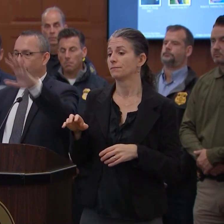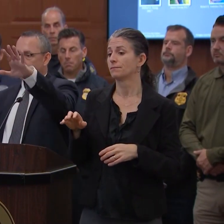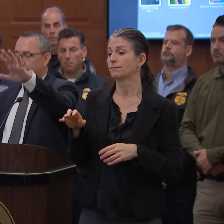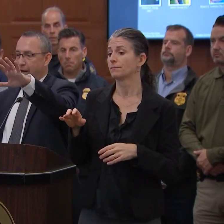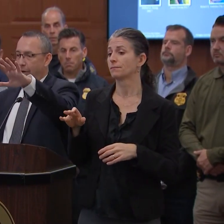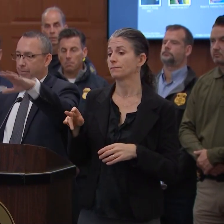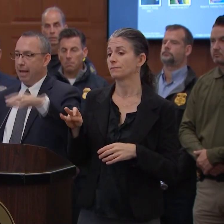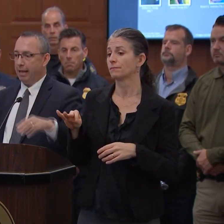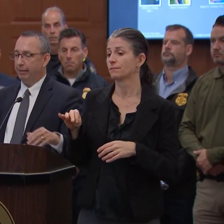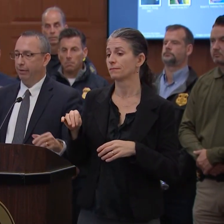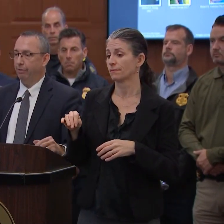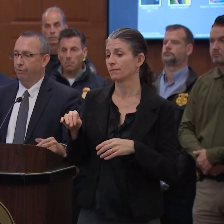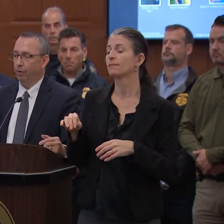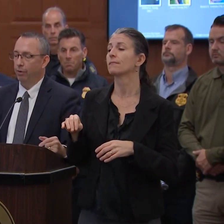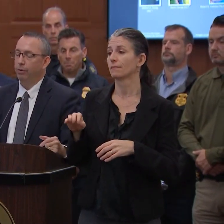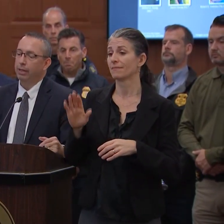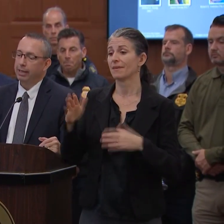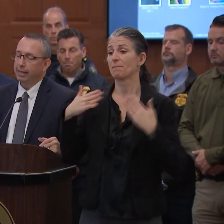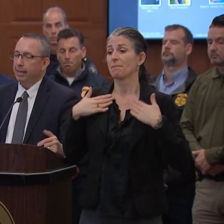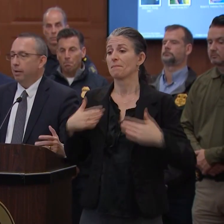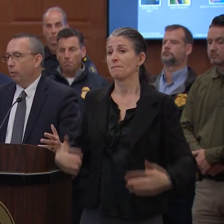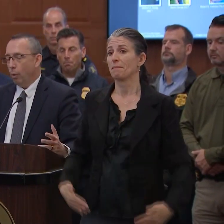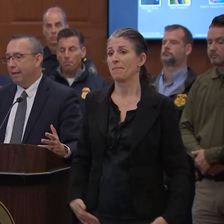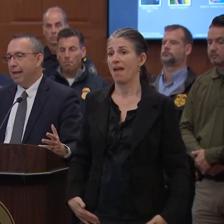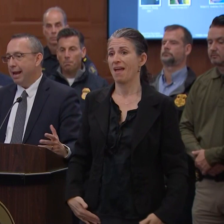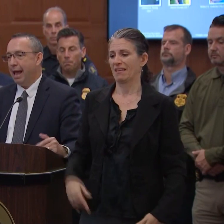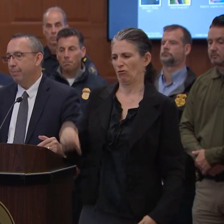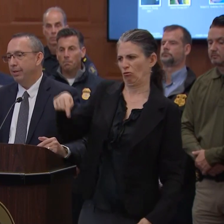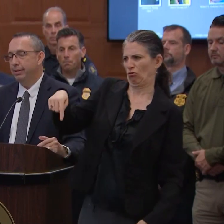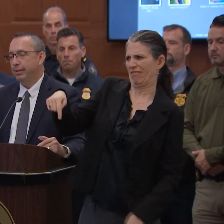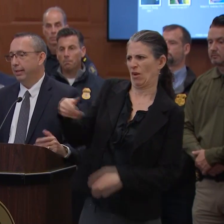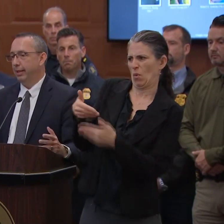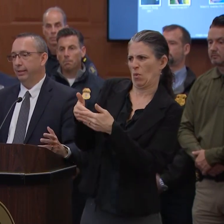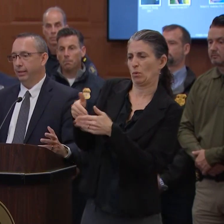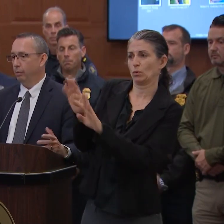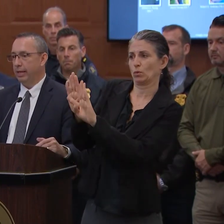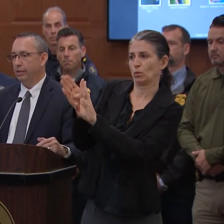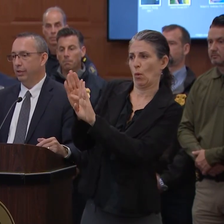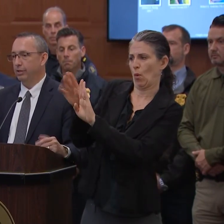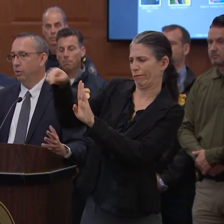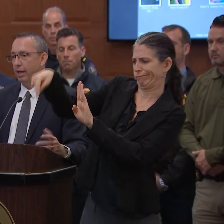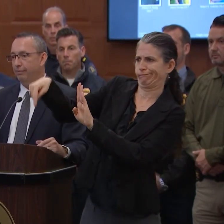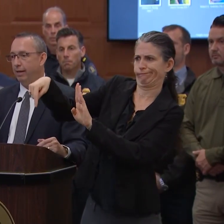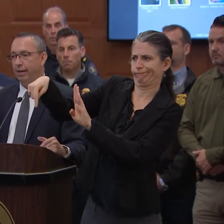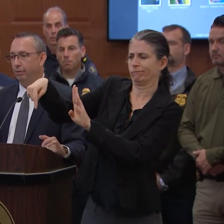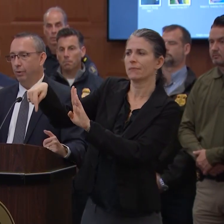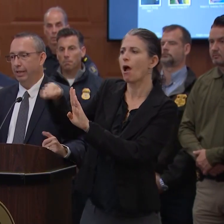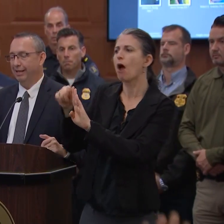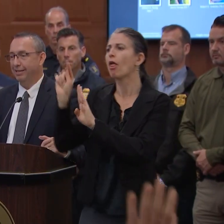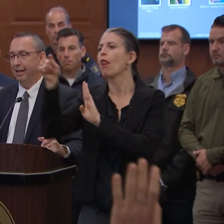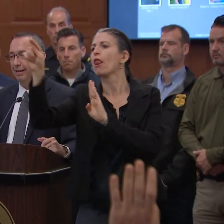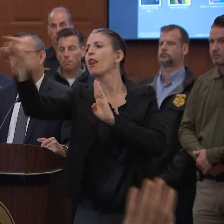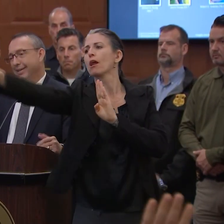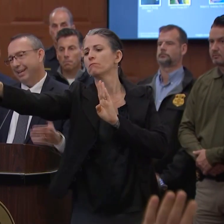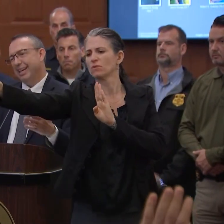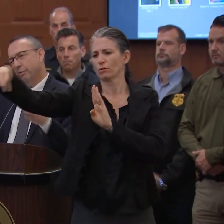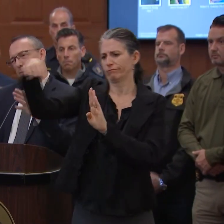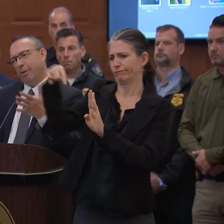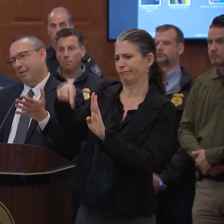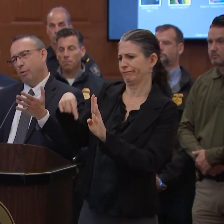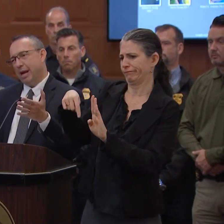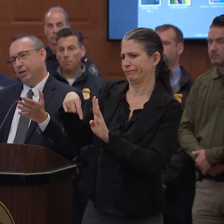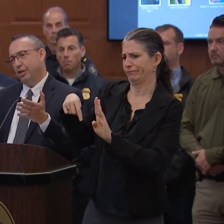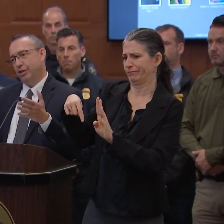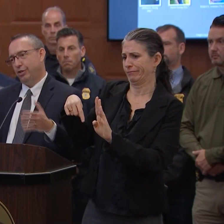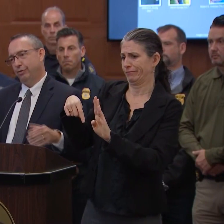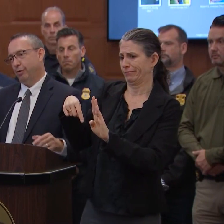so he wasn't buried back further. When that happened, when he took his own life, I don't know the answer to that. And again, we'll